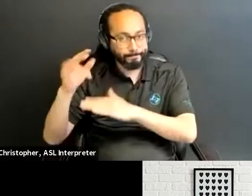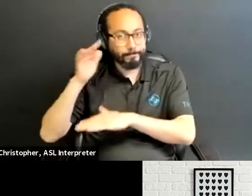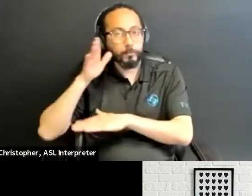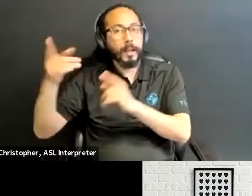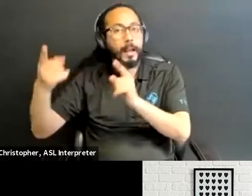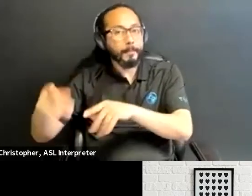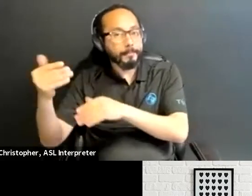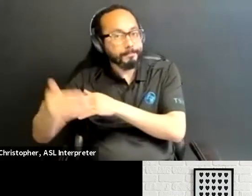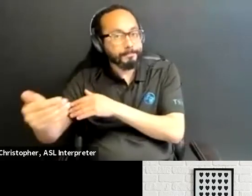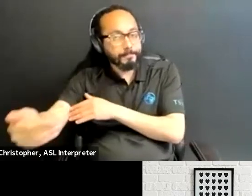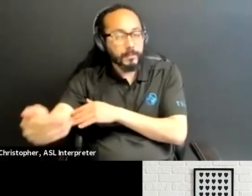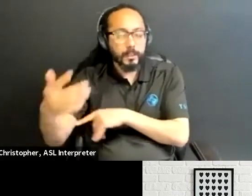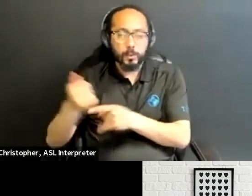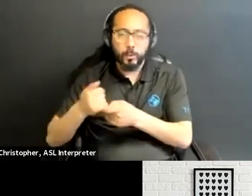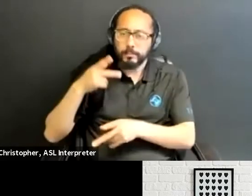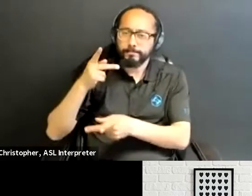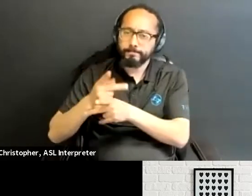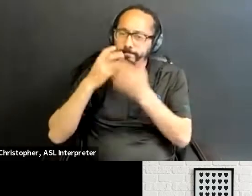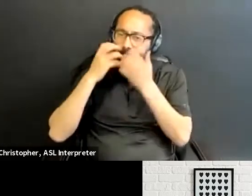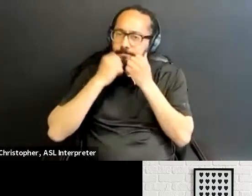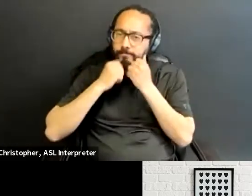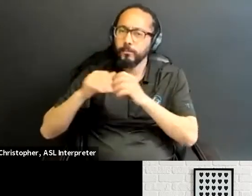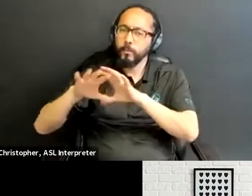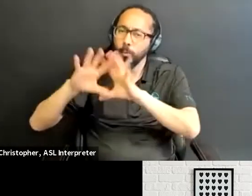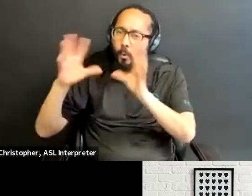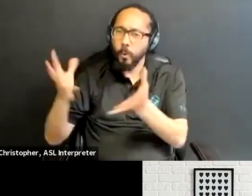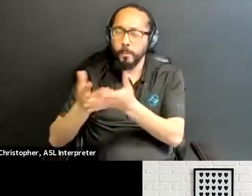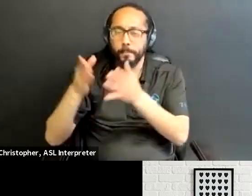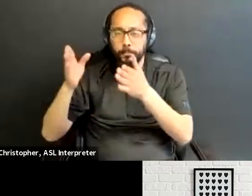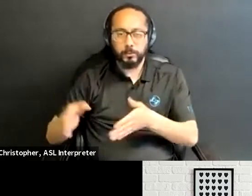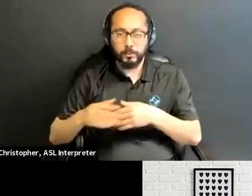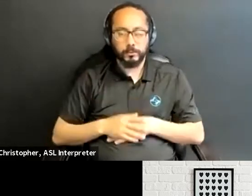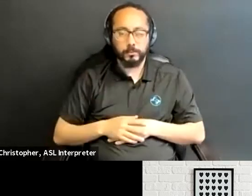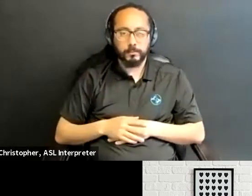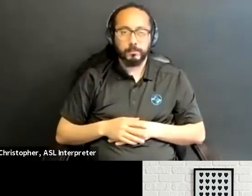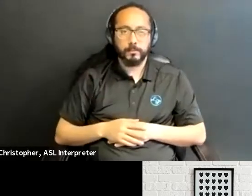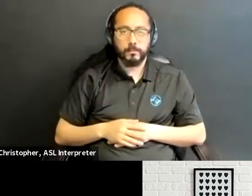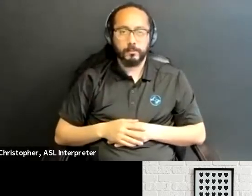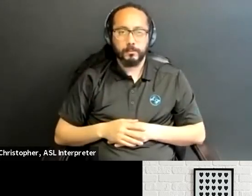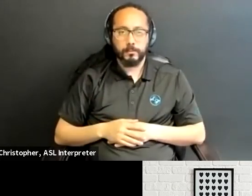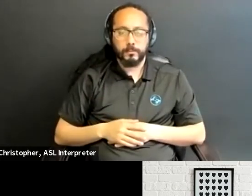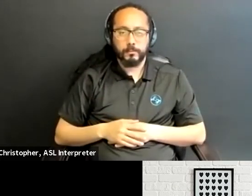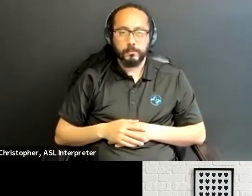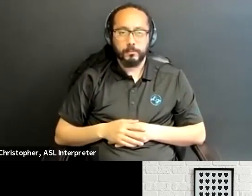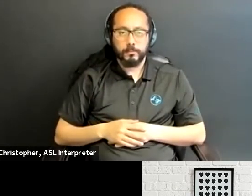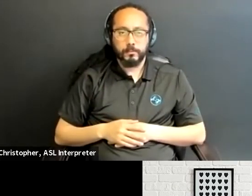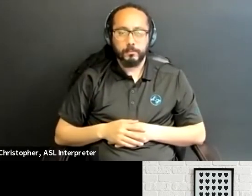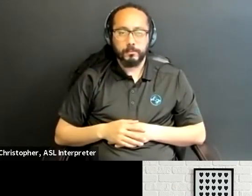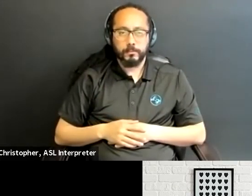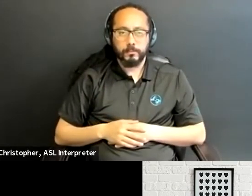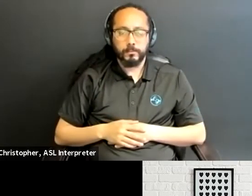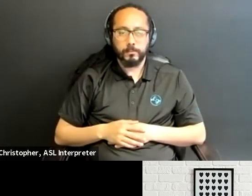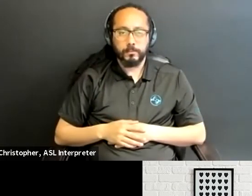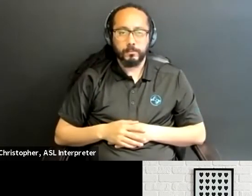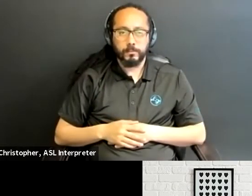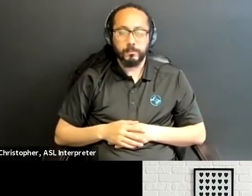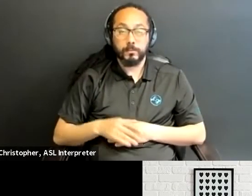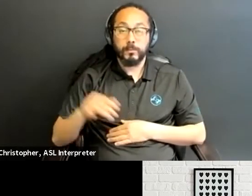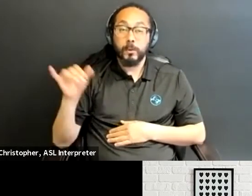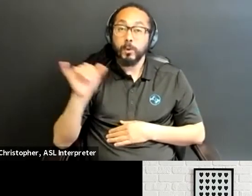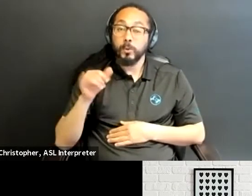whole person. The last thing I really want to talk about is we recognize that these kids that make these choices to